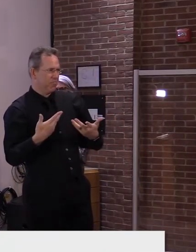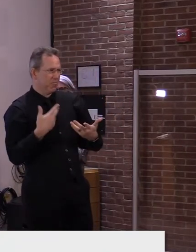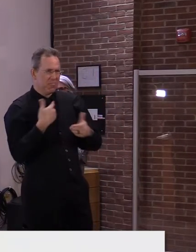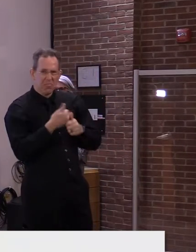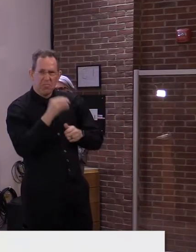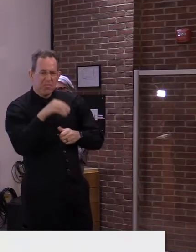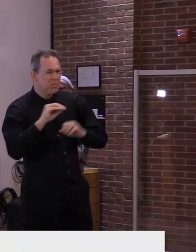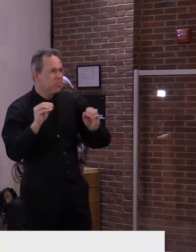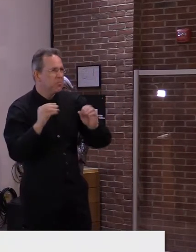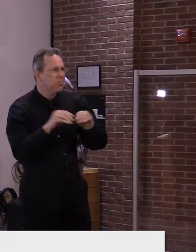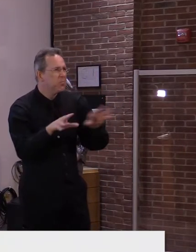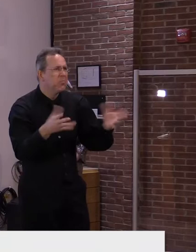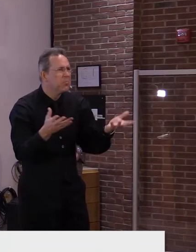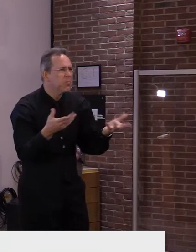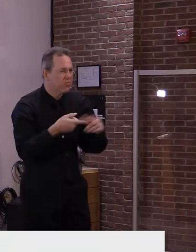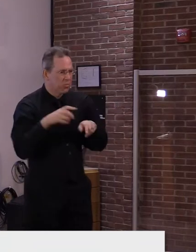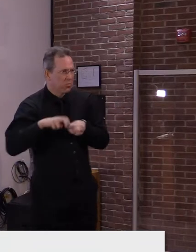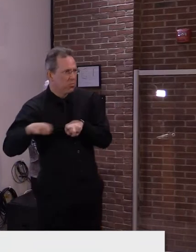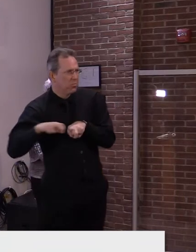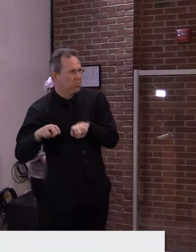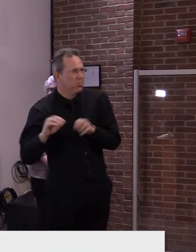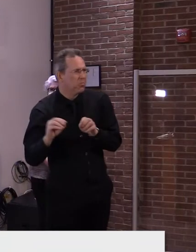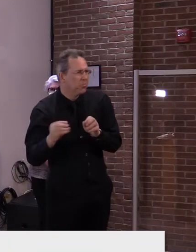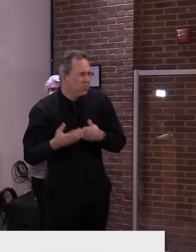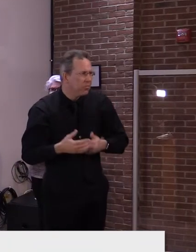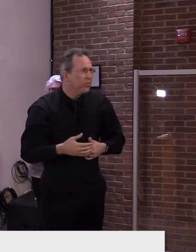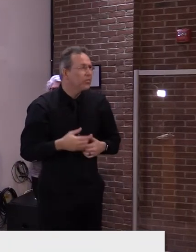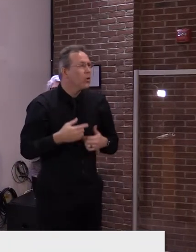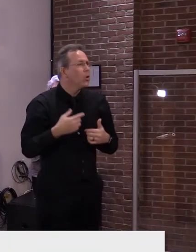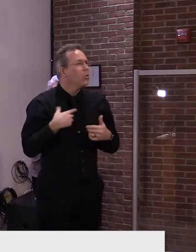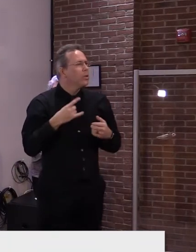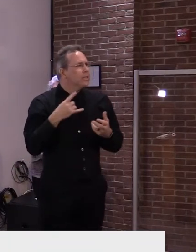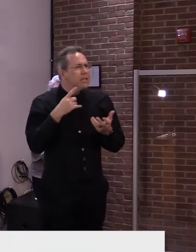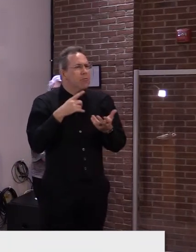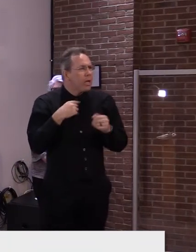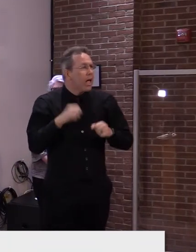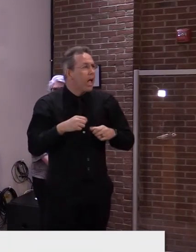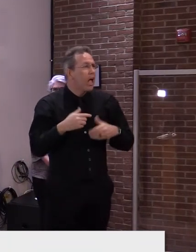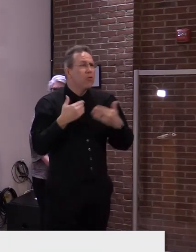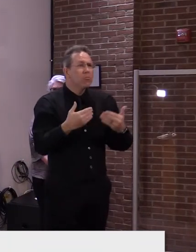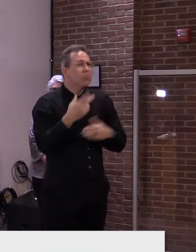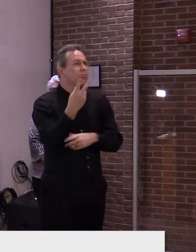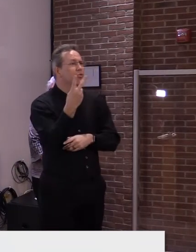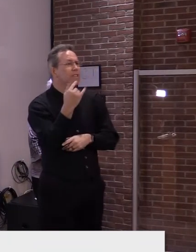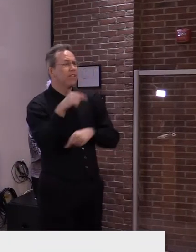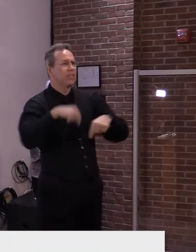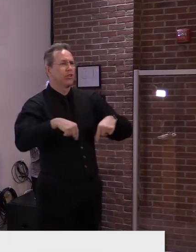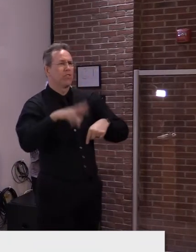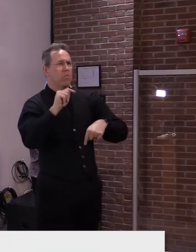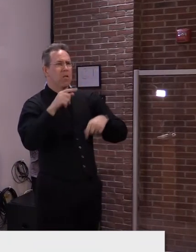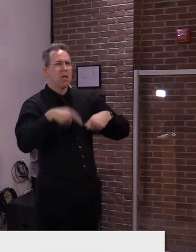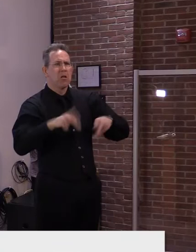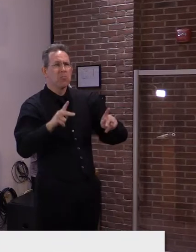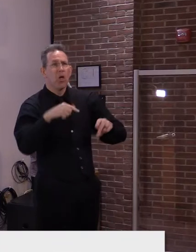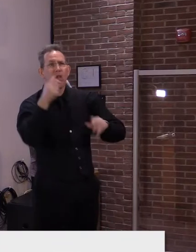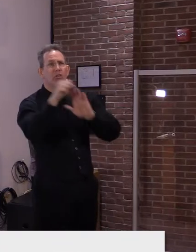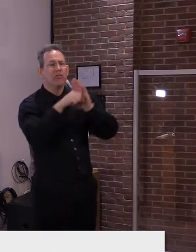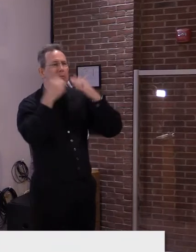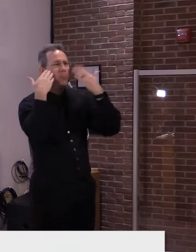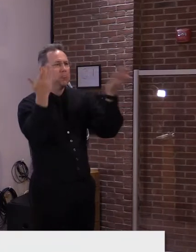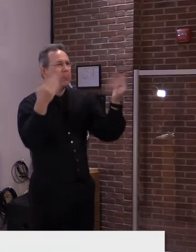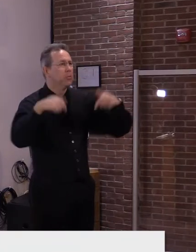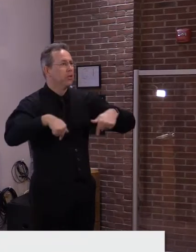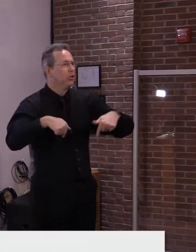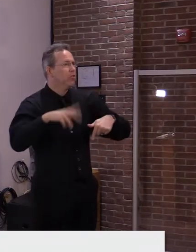eligible for the 3-foot rule. They also have caveats in there about making sure that the teachers and